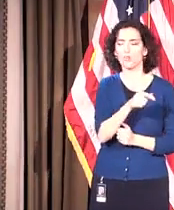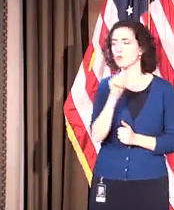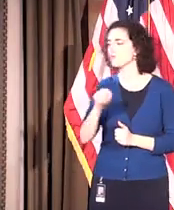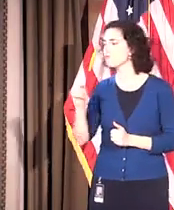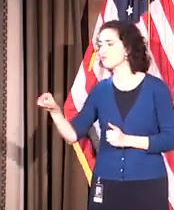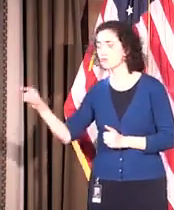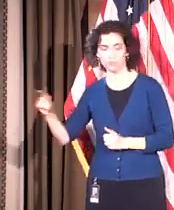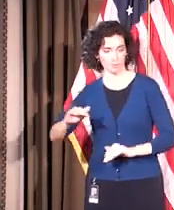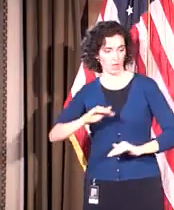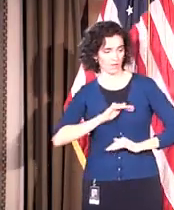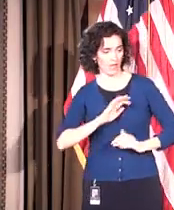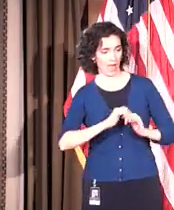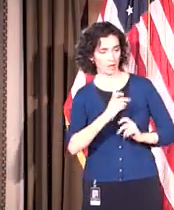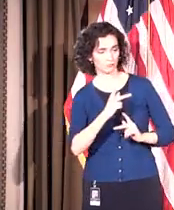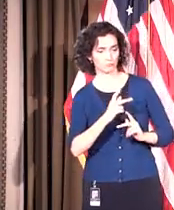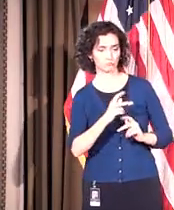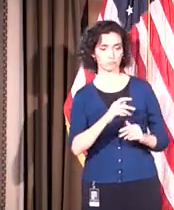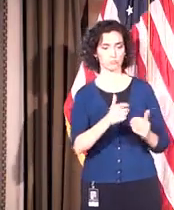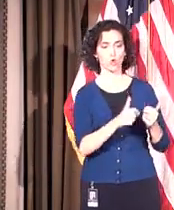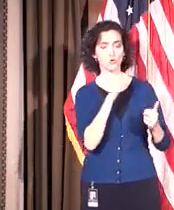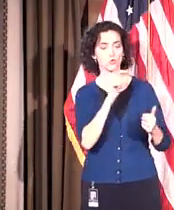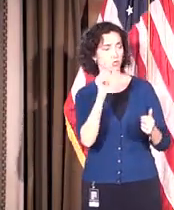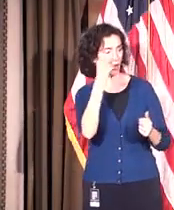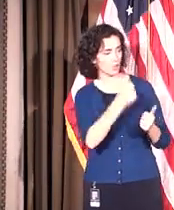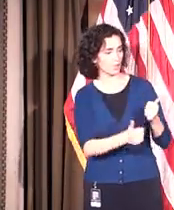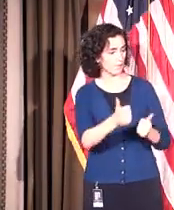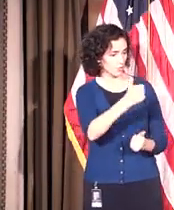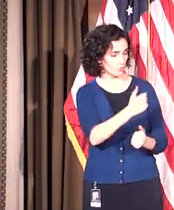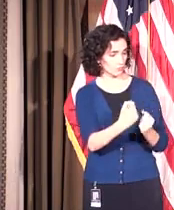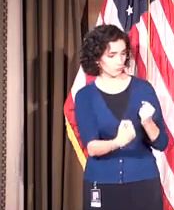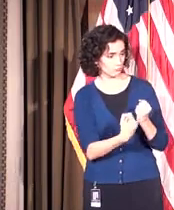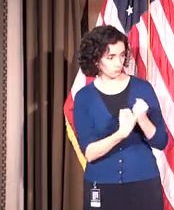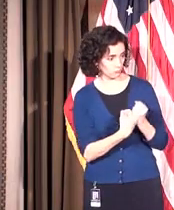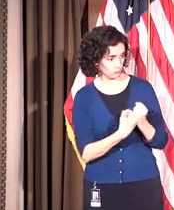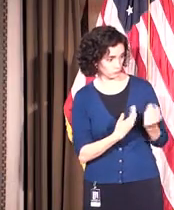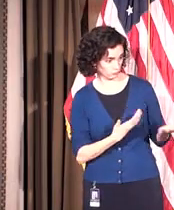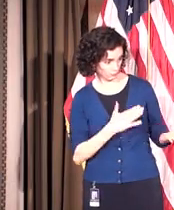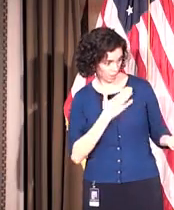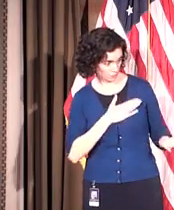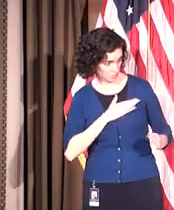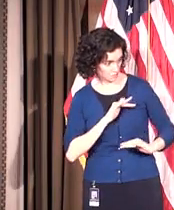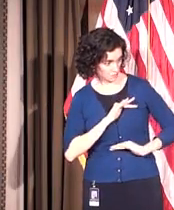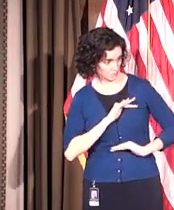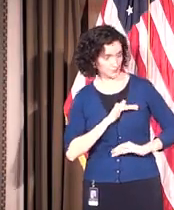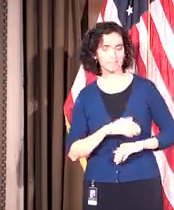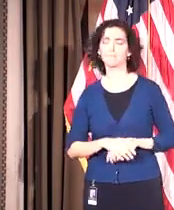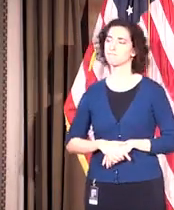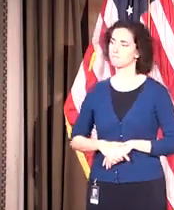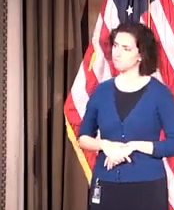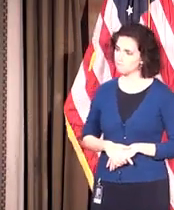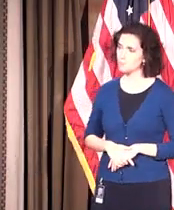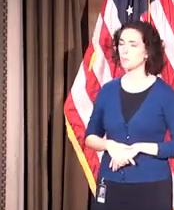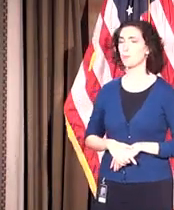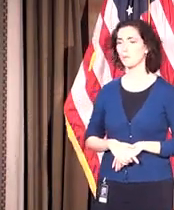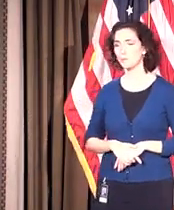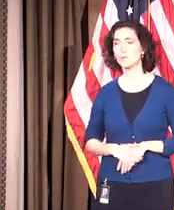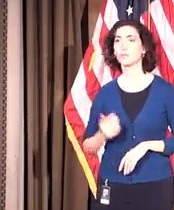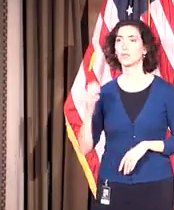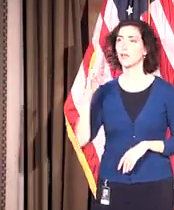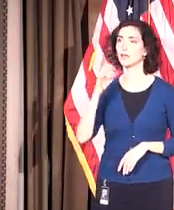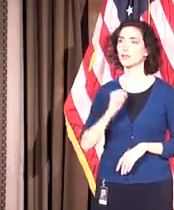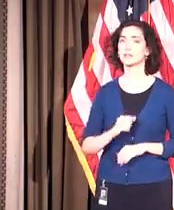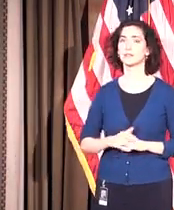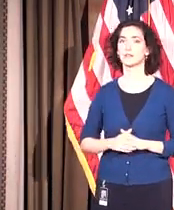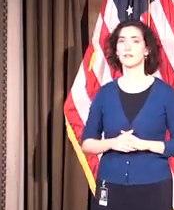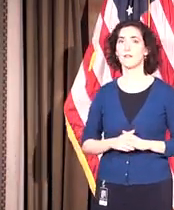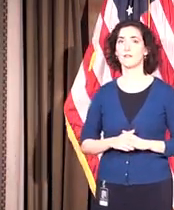Lafayette? Well, look, I guess I would appreciate it, and I mentioned this earlier, especially with what we're seeing around the country, what we're